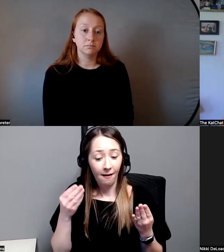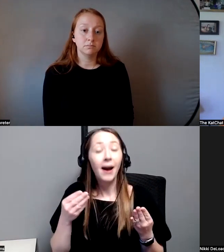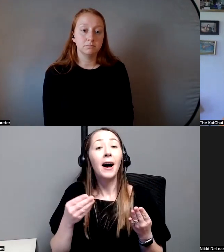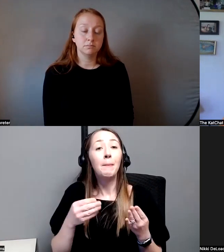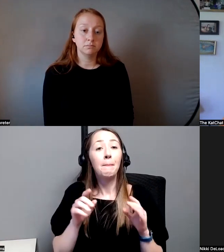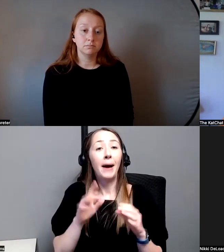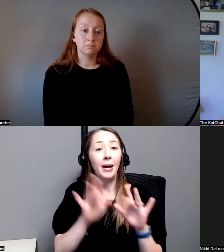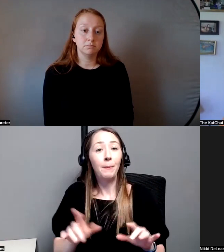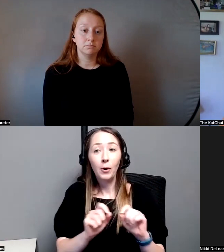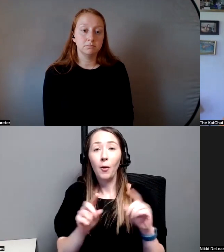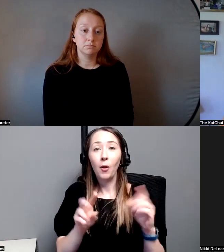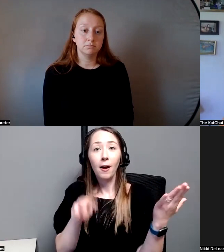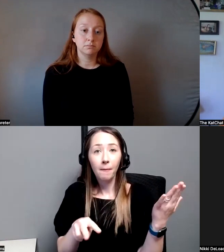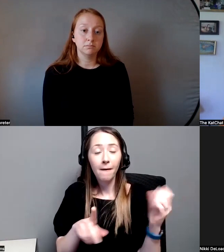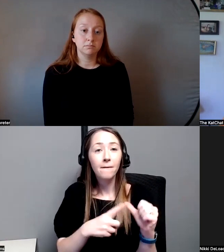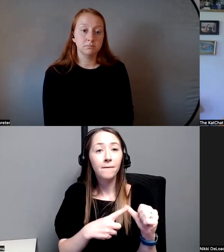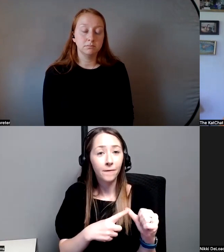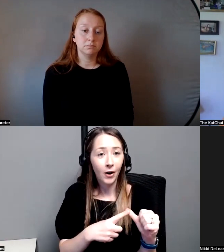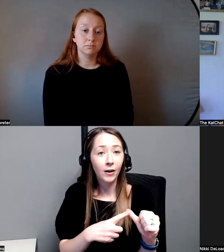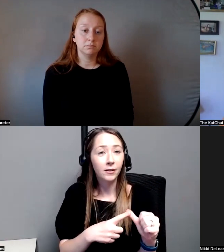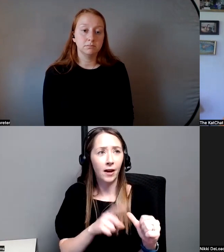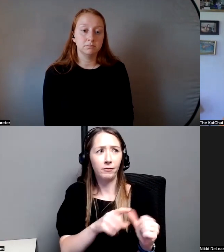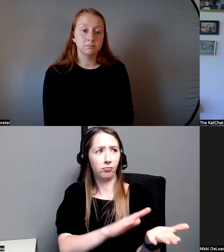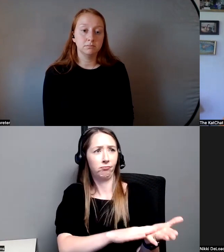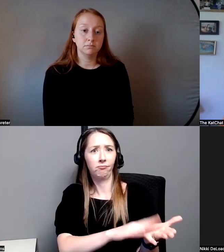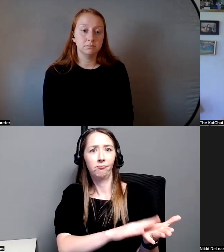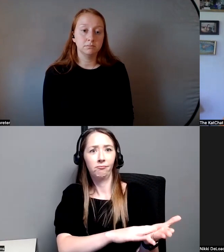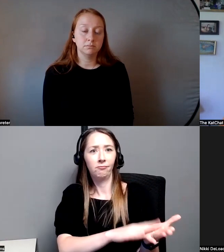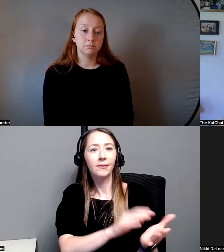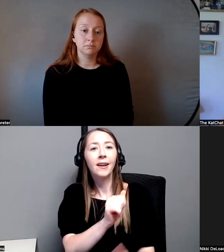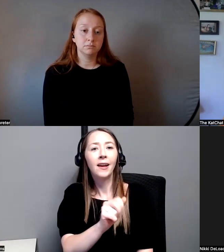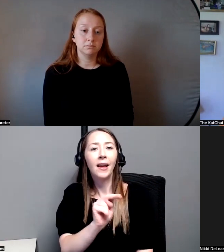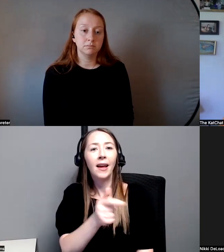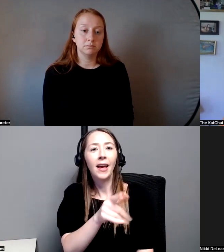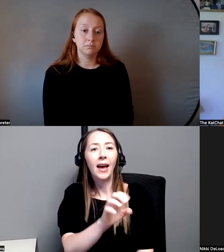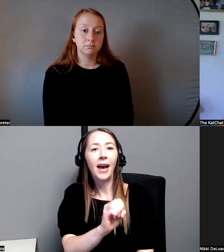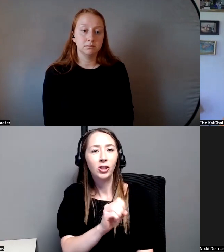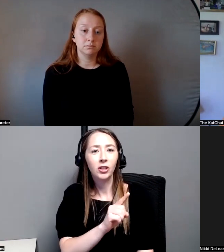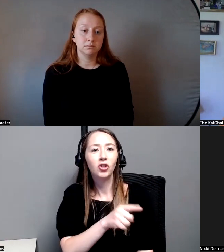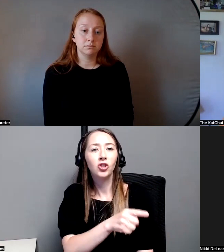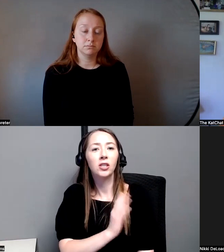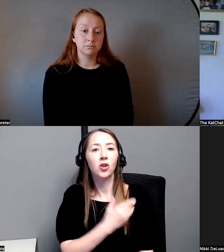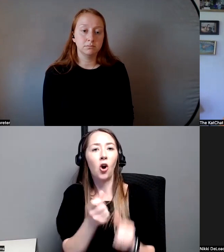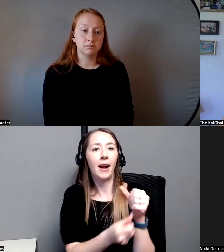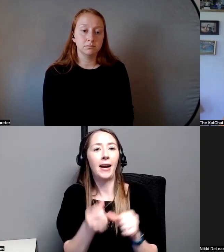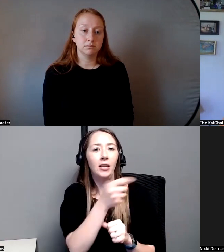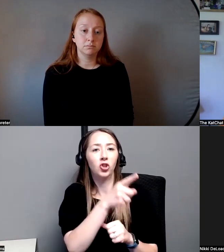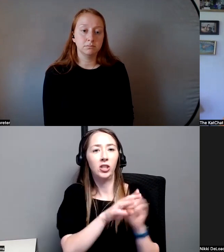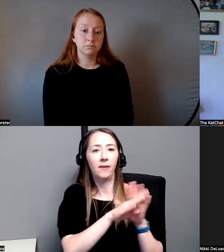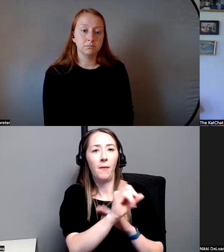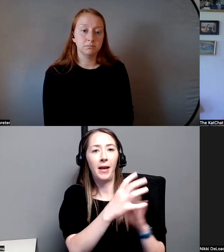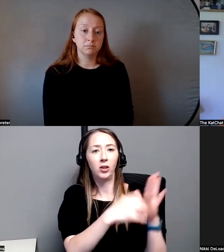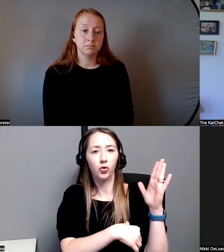computer, first I've got to applaud, Angie, who was our executive that developed that script